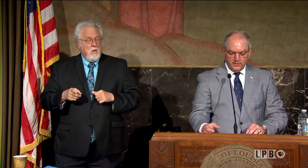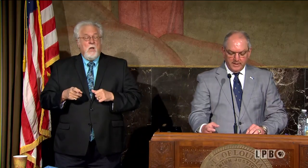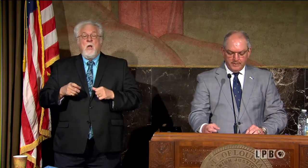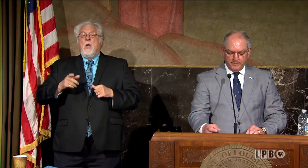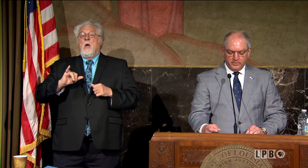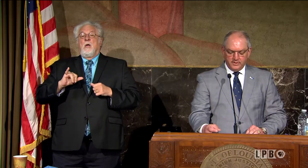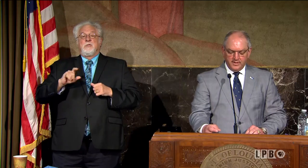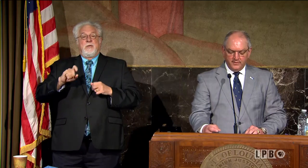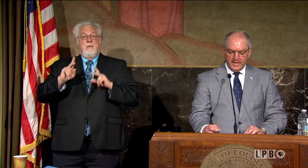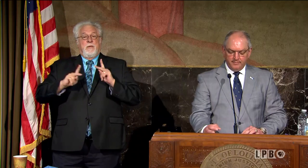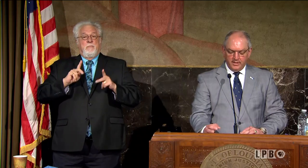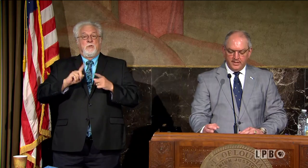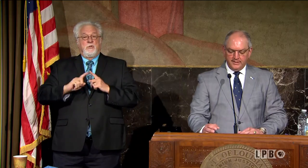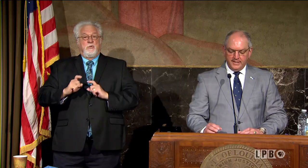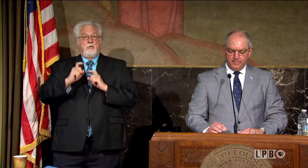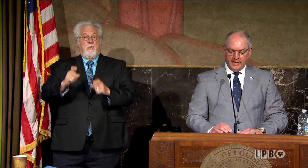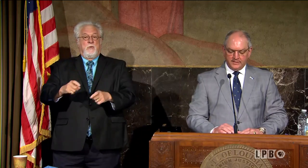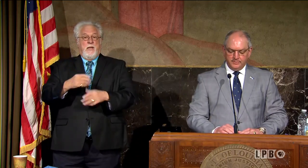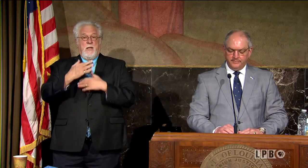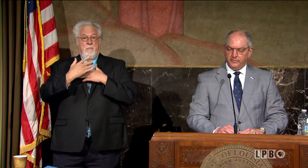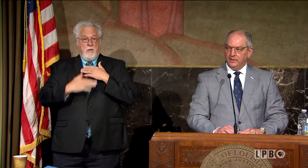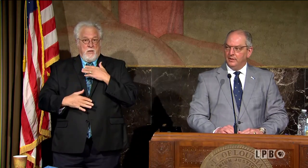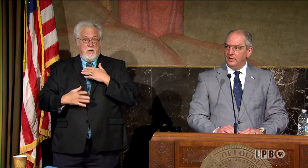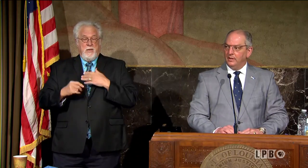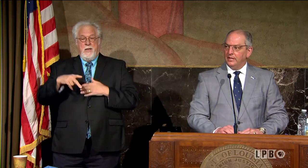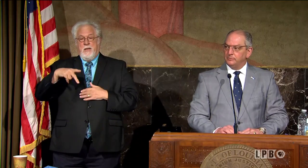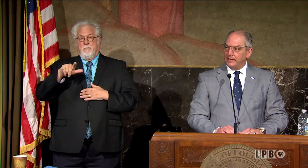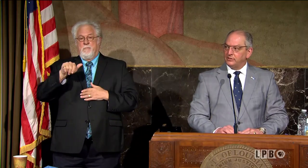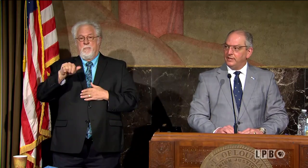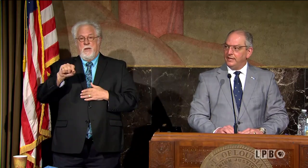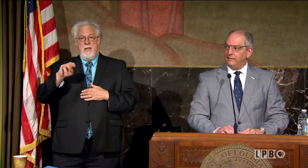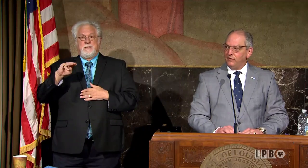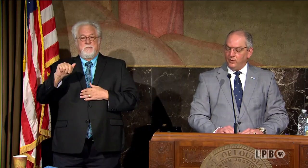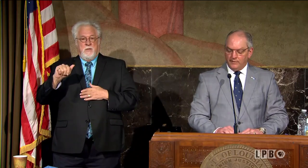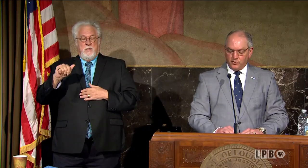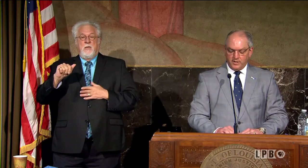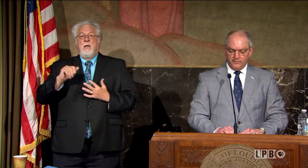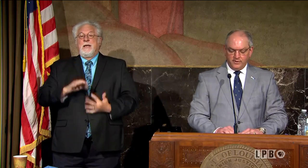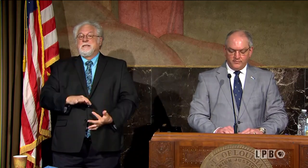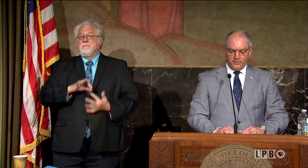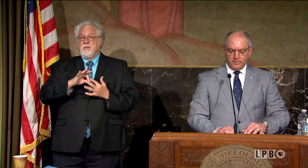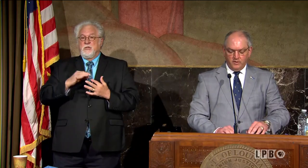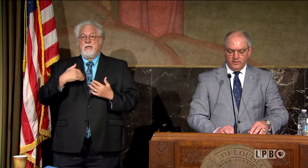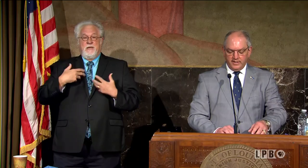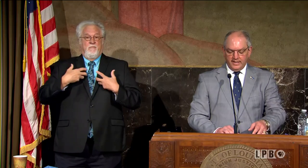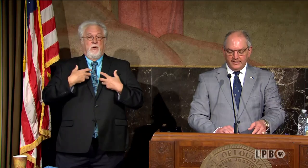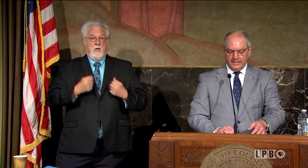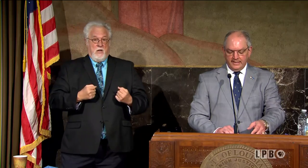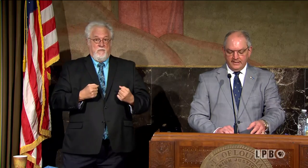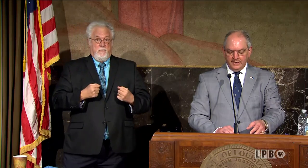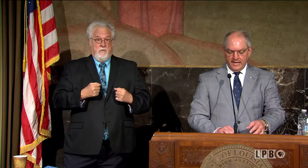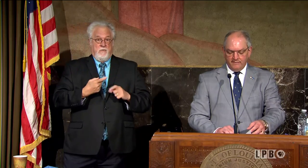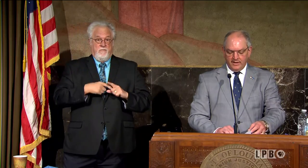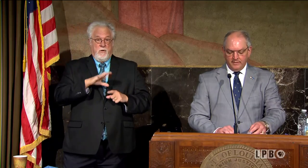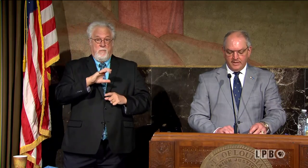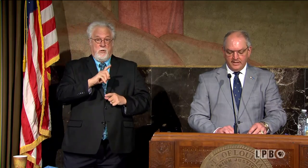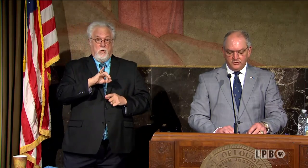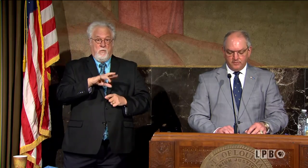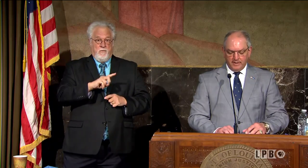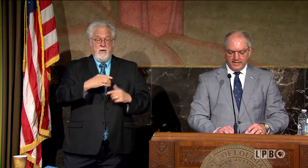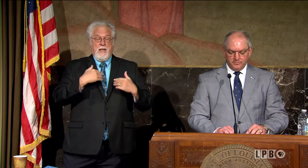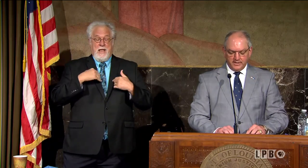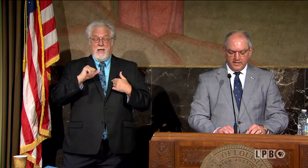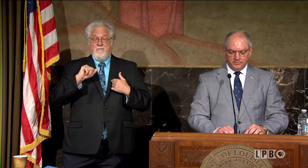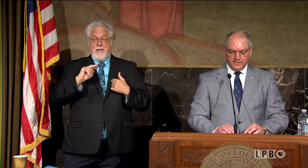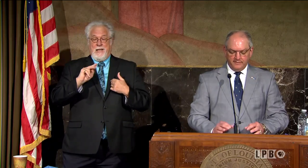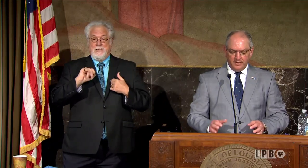We also need people to donate blood and plasma, especially if you have recovered from COVID-19 and have antibodies.